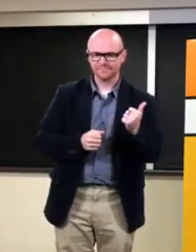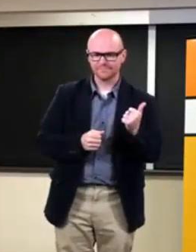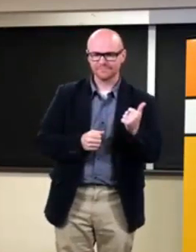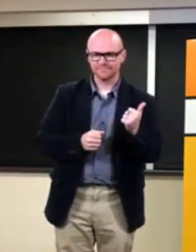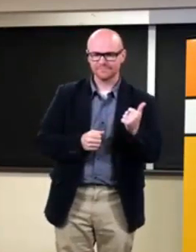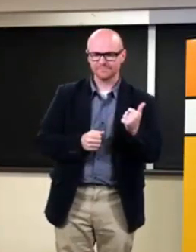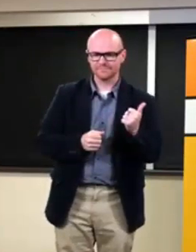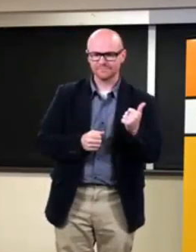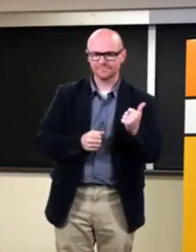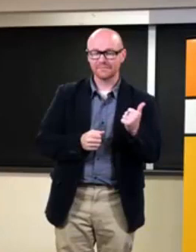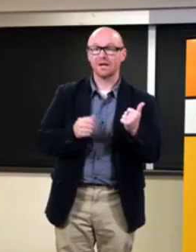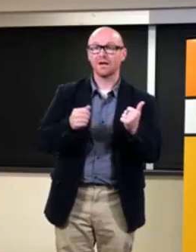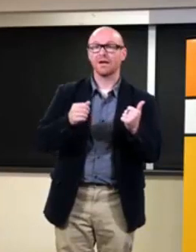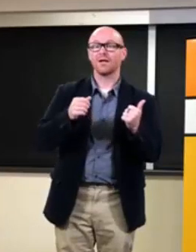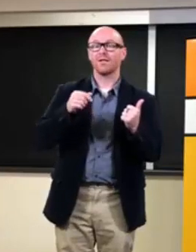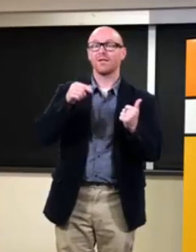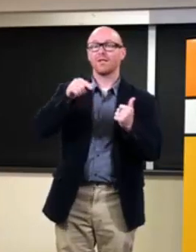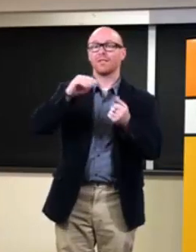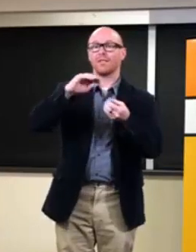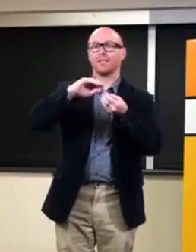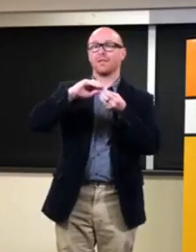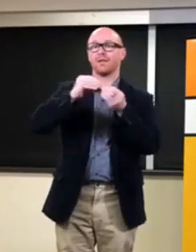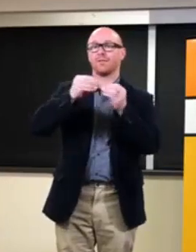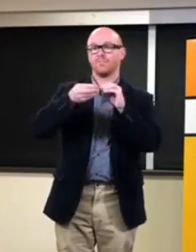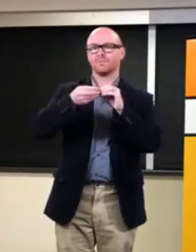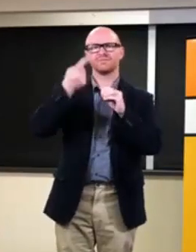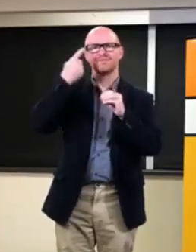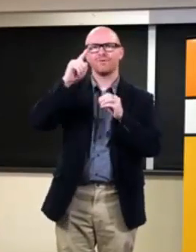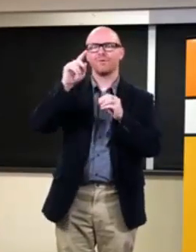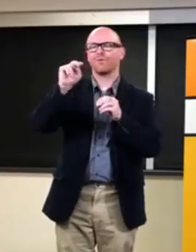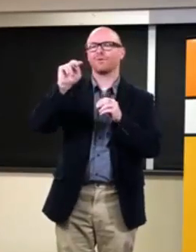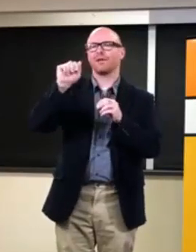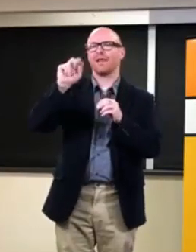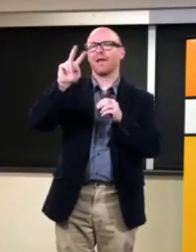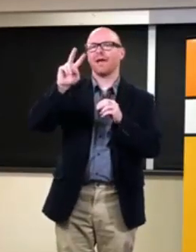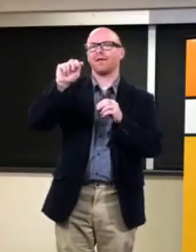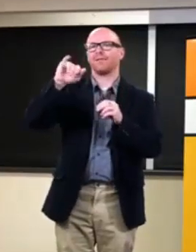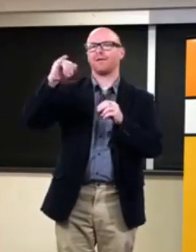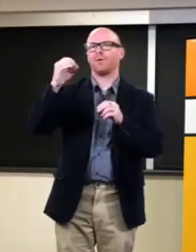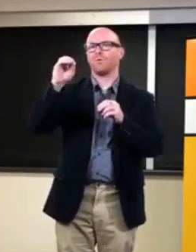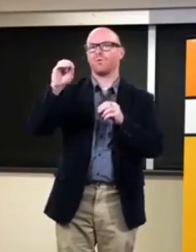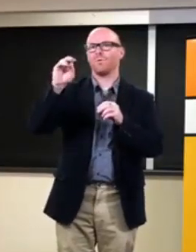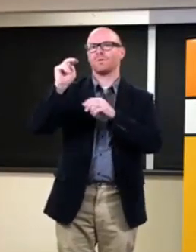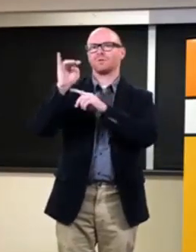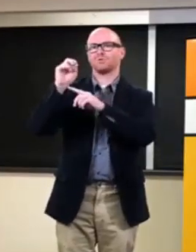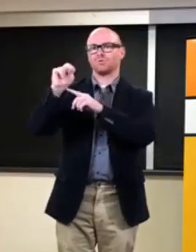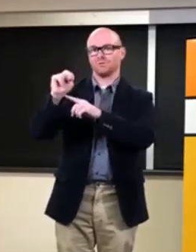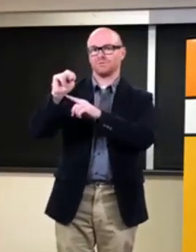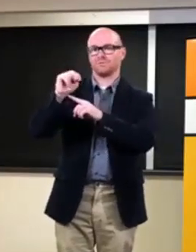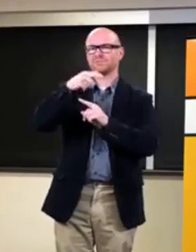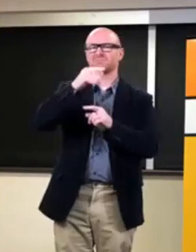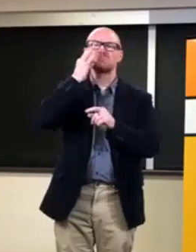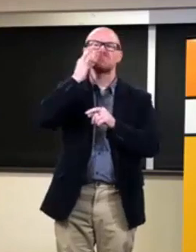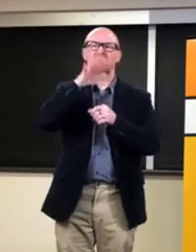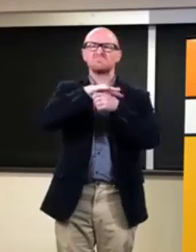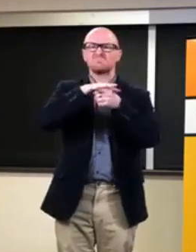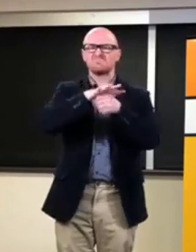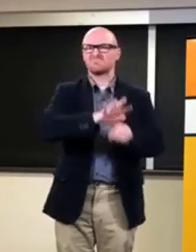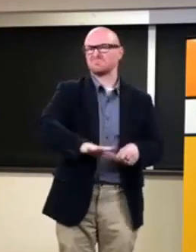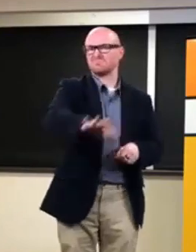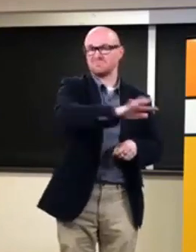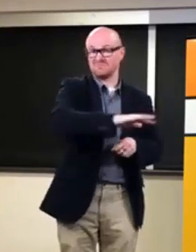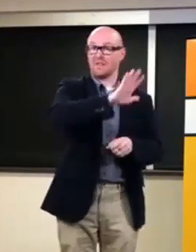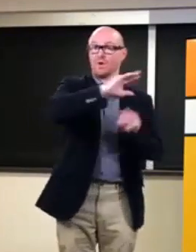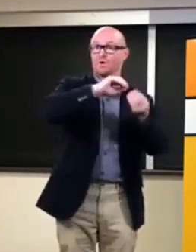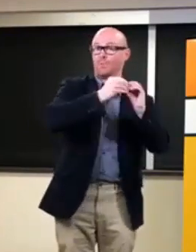totals, both for just confirmed cases and hospitalizations as well as deaths? Sure. So the question is about individuals living in Navajo